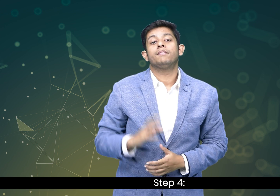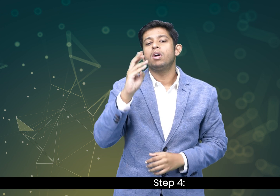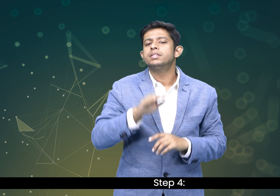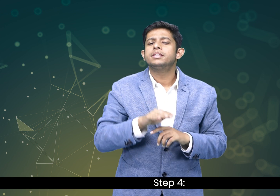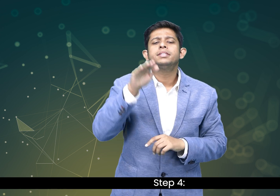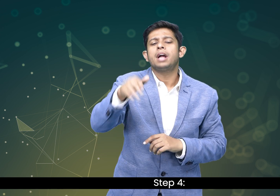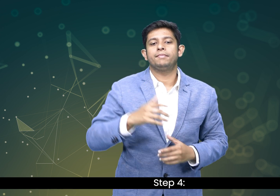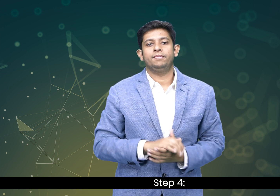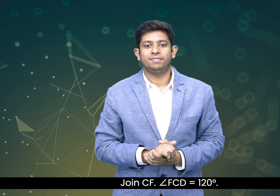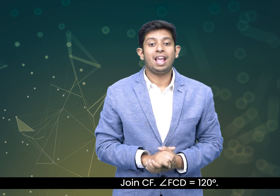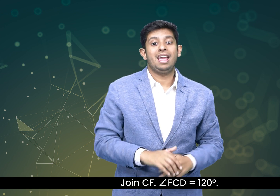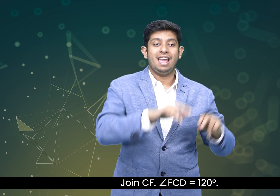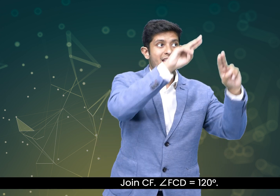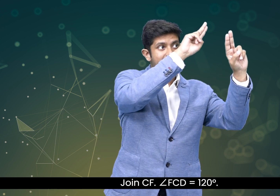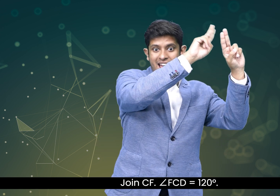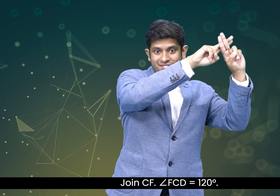Step 4. Join CF.